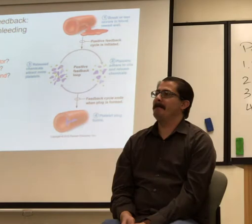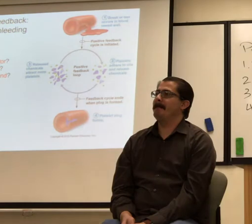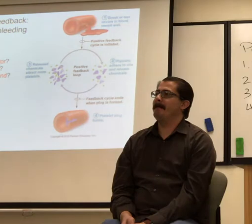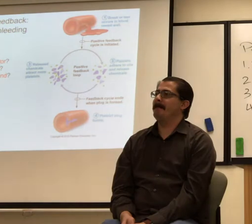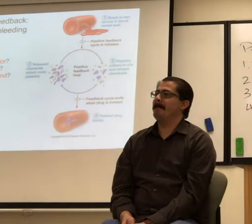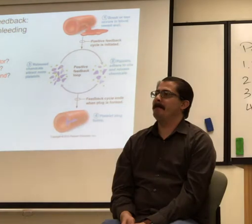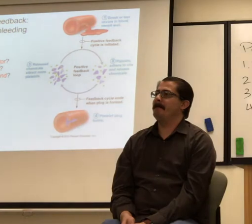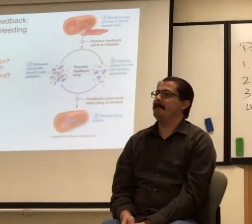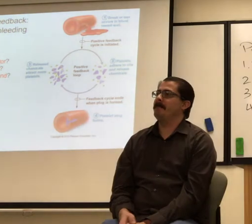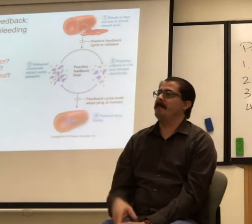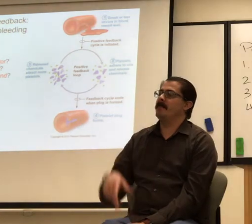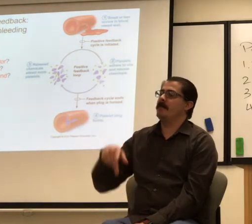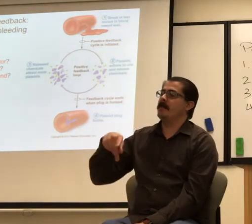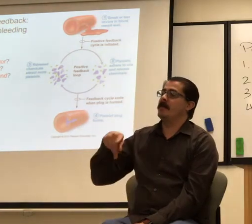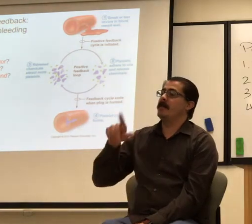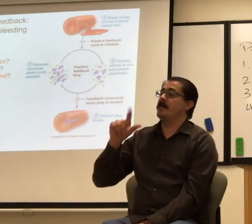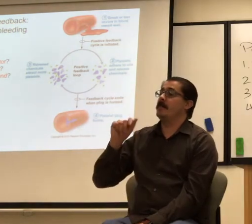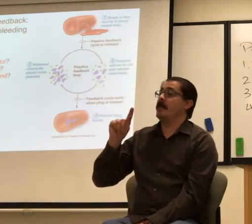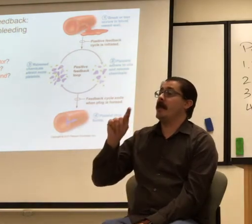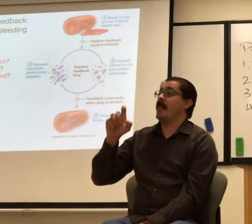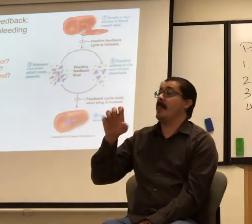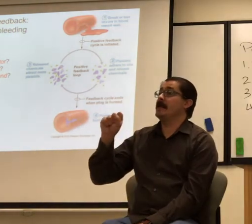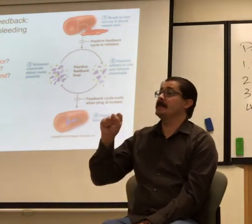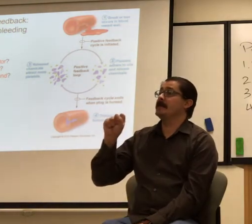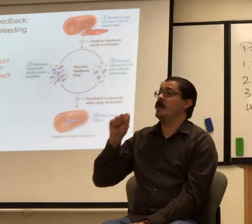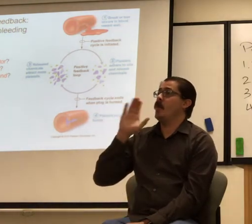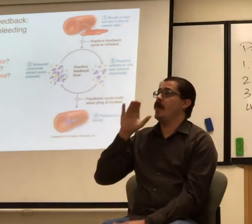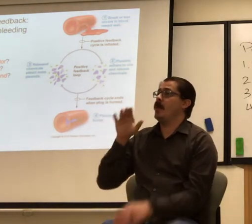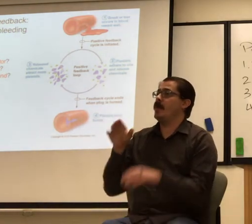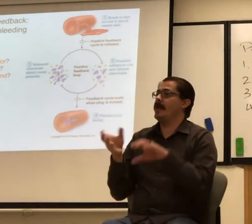Platelets bind to collagen fibers.